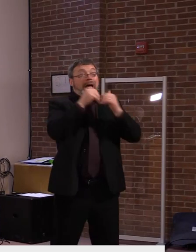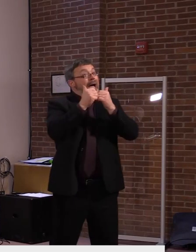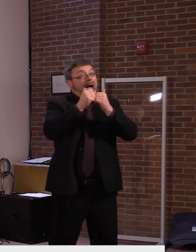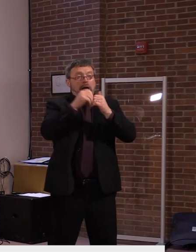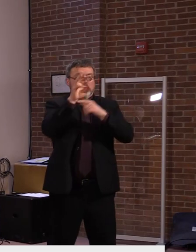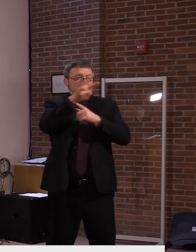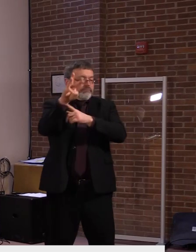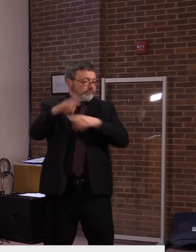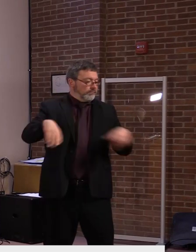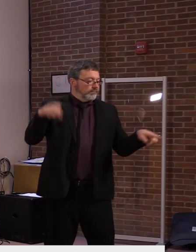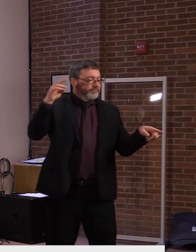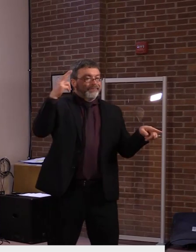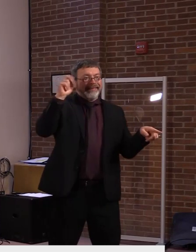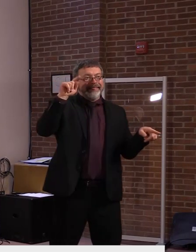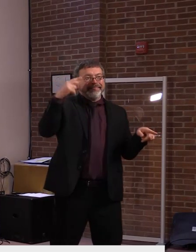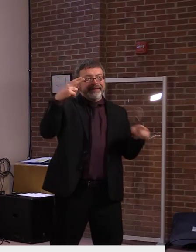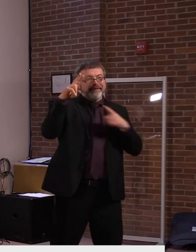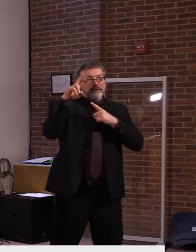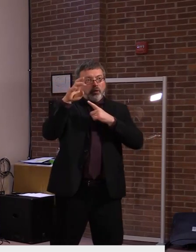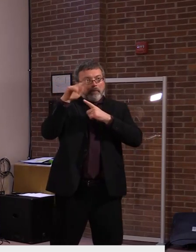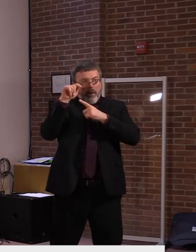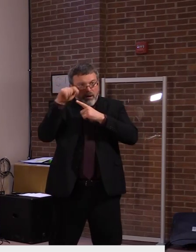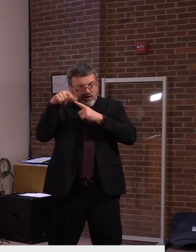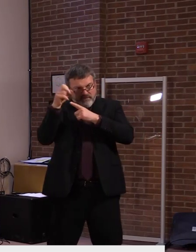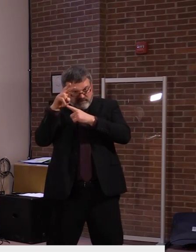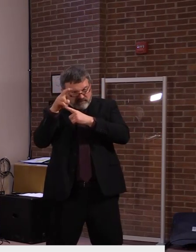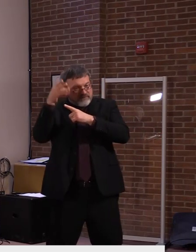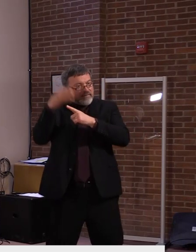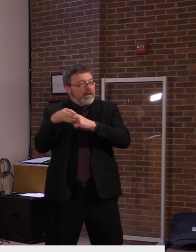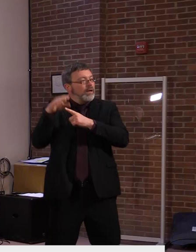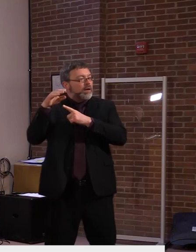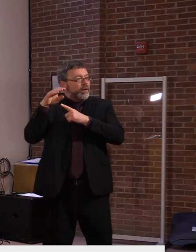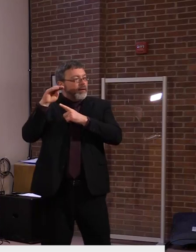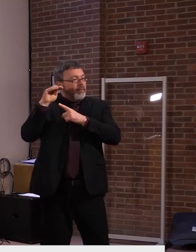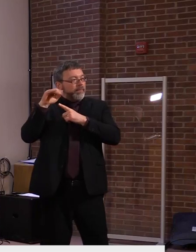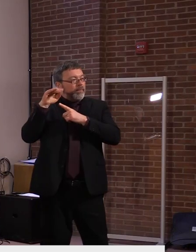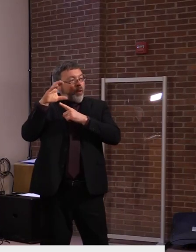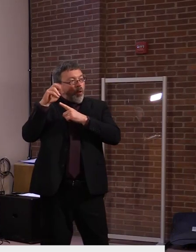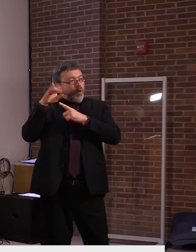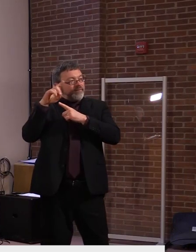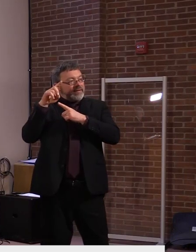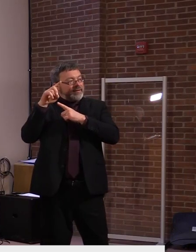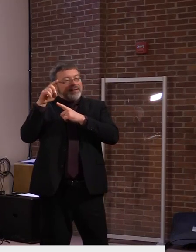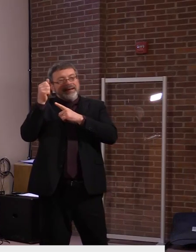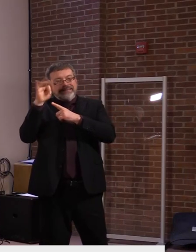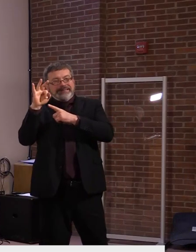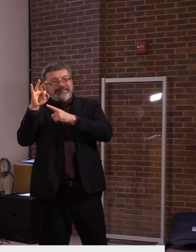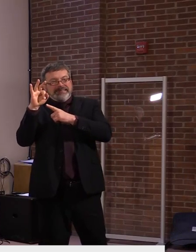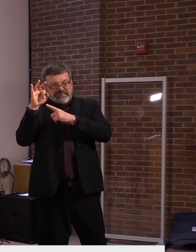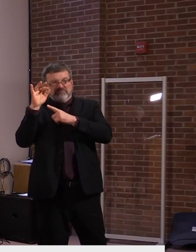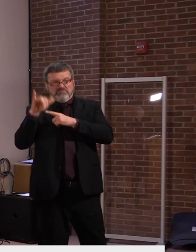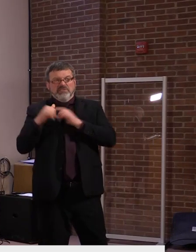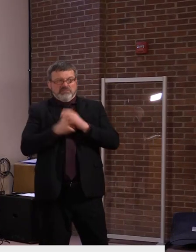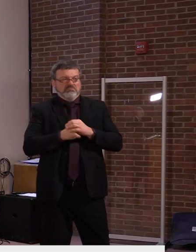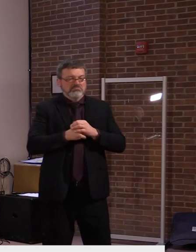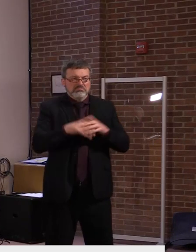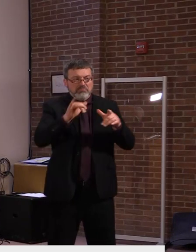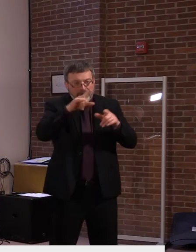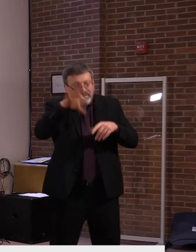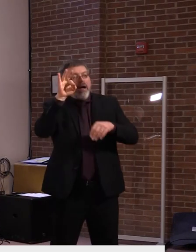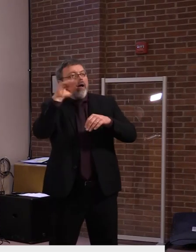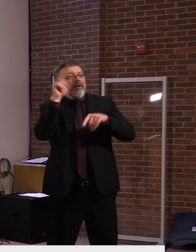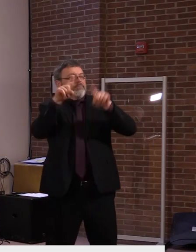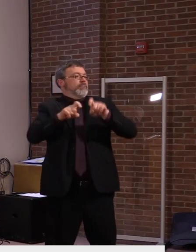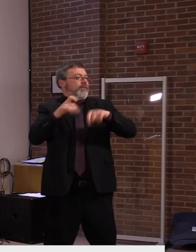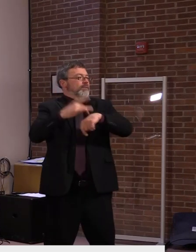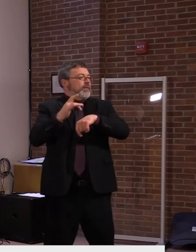healthvermont.gov/COVID-19/testing to find their contact information or to register for a test at one of the state's sites.